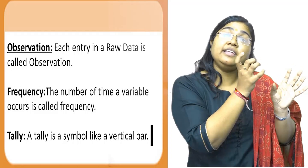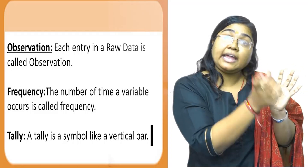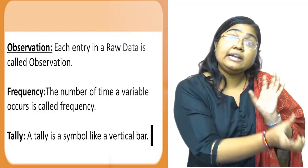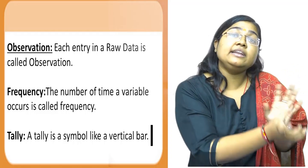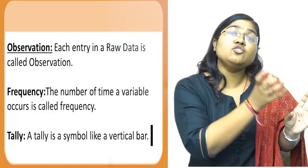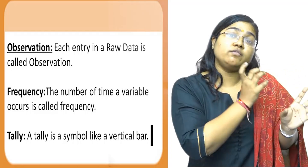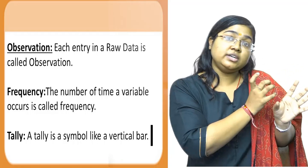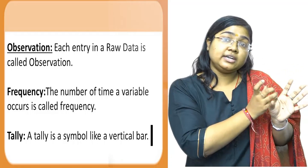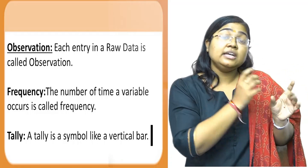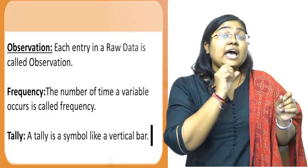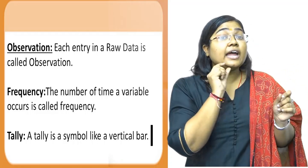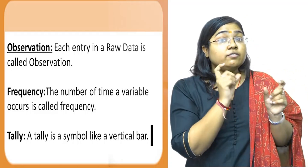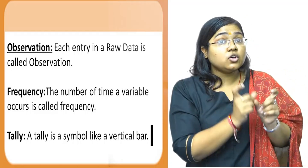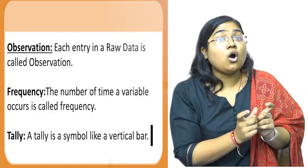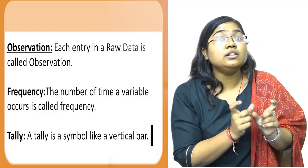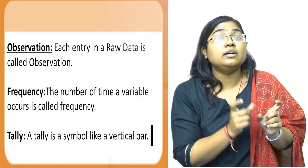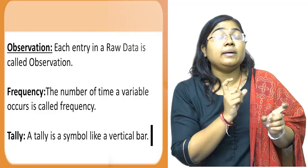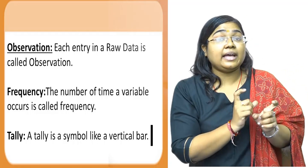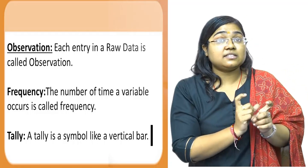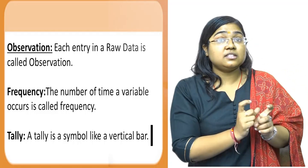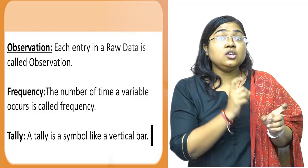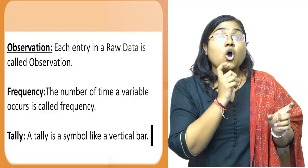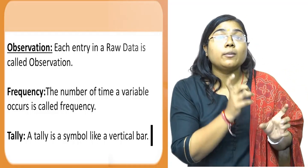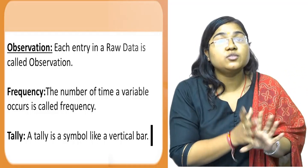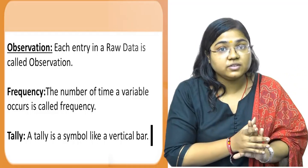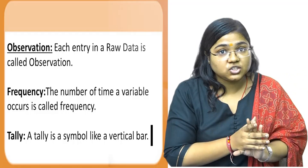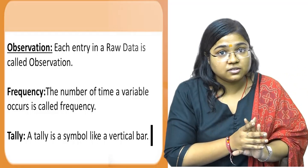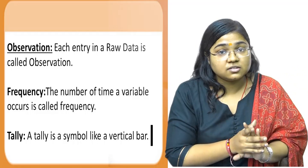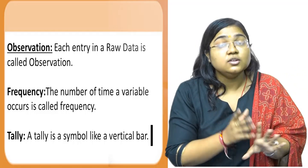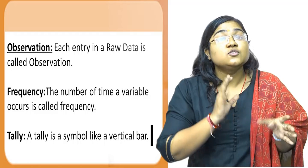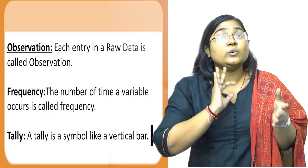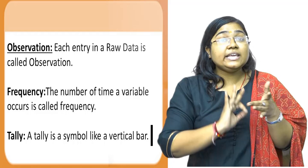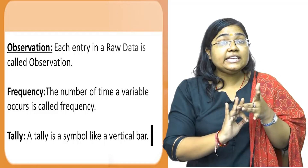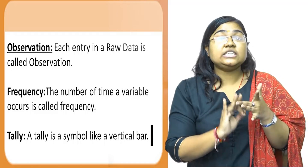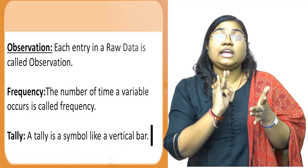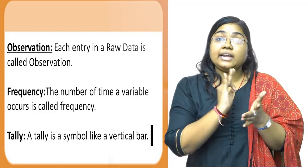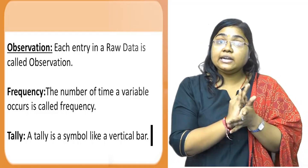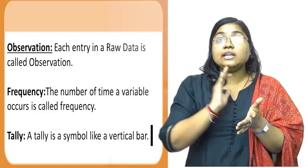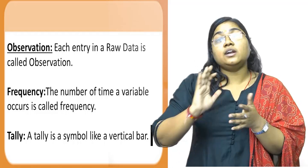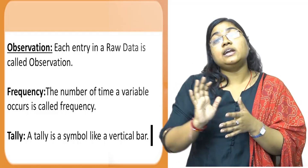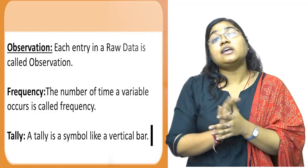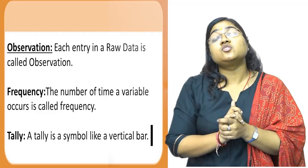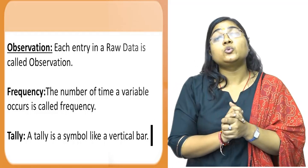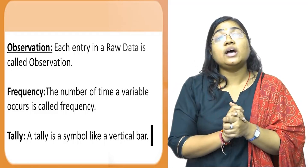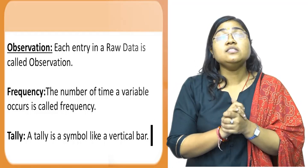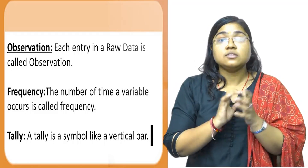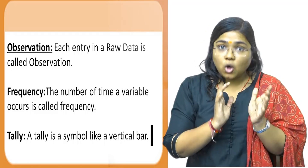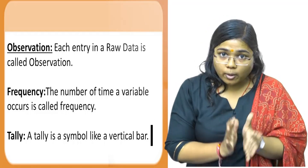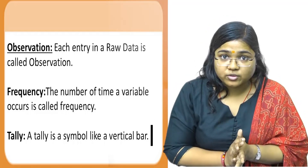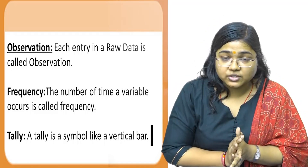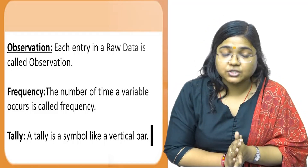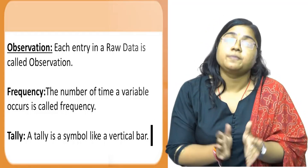These are the entries of the data and we call them as the observations. Each entry in a data is known